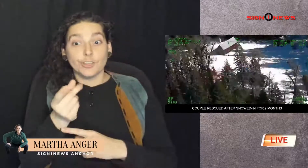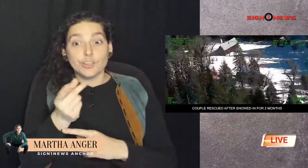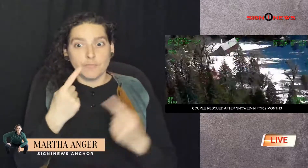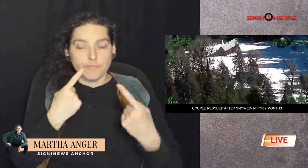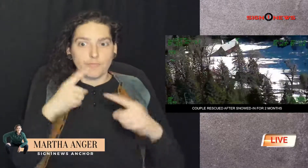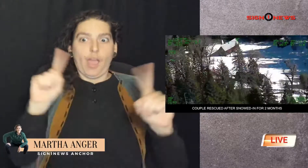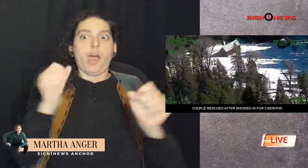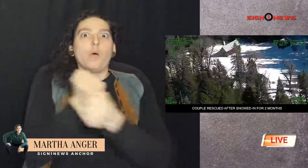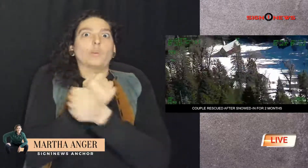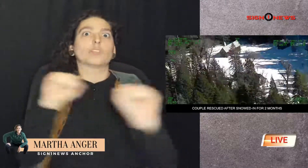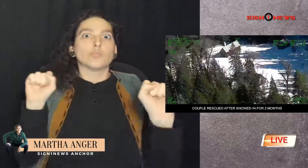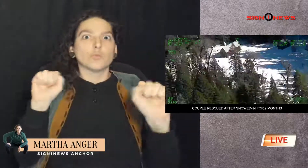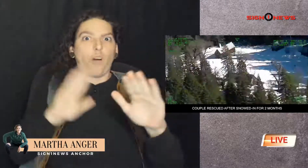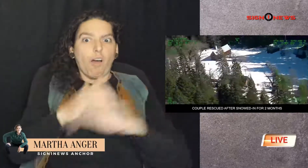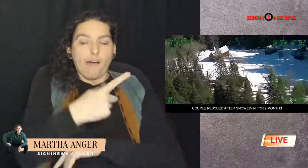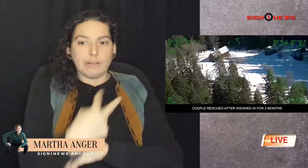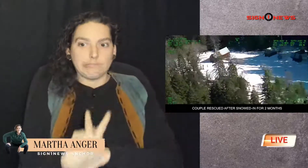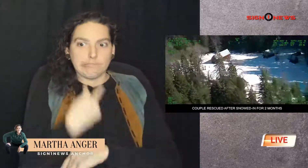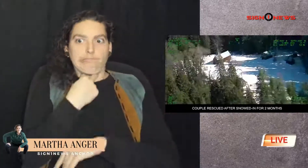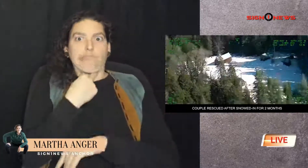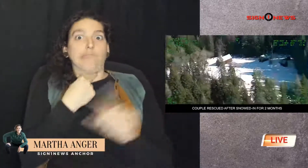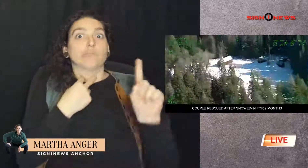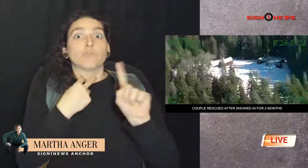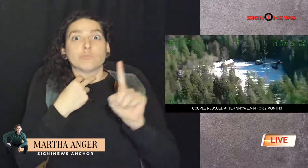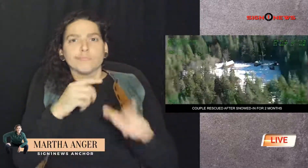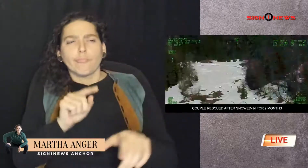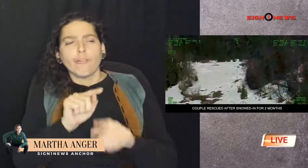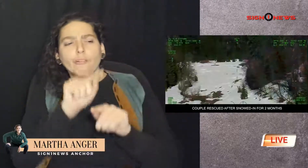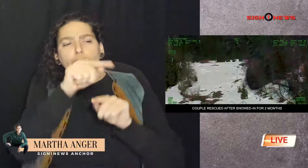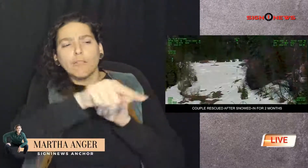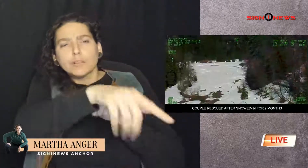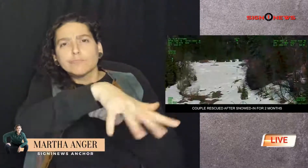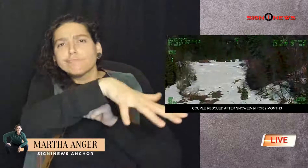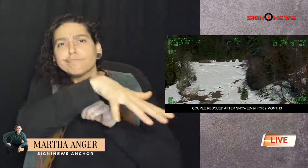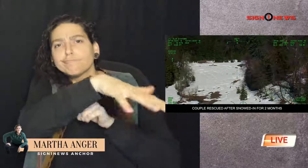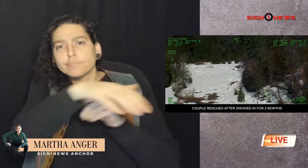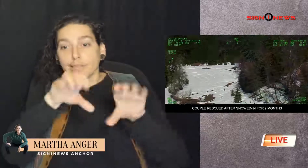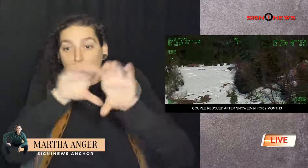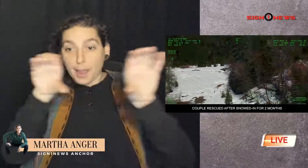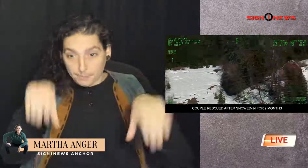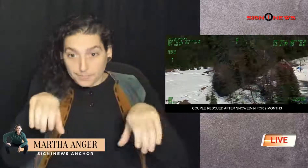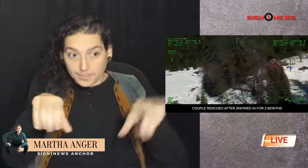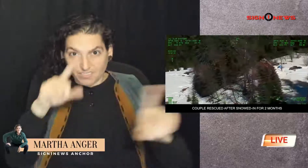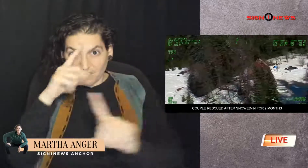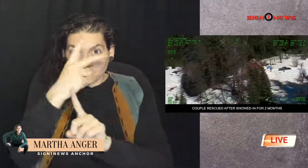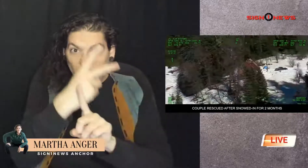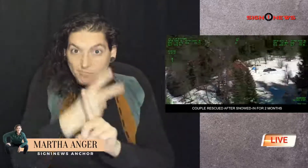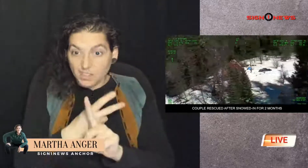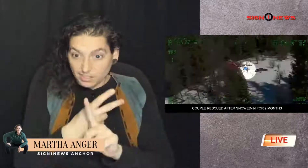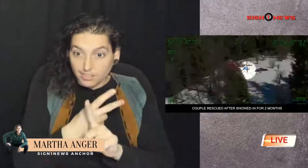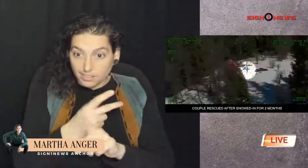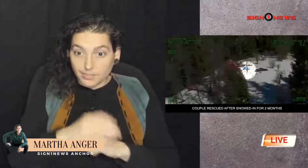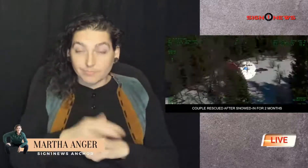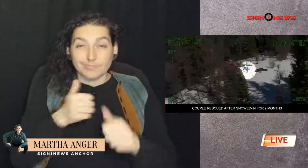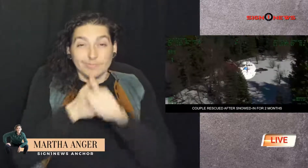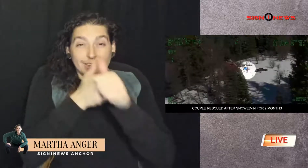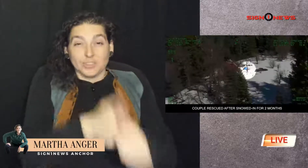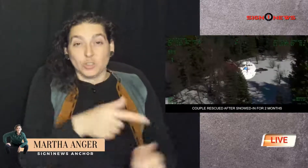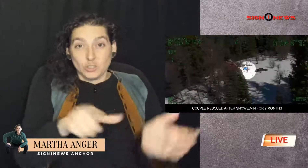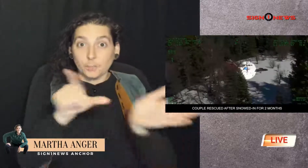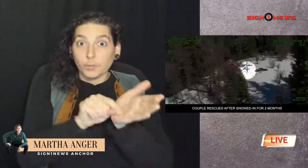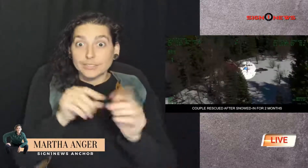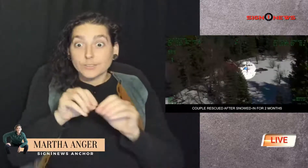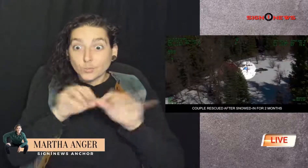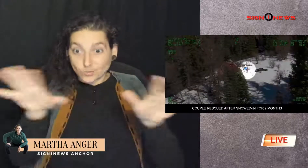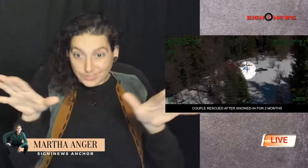A California couple and their dog are finally rescued after being stranded in a remote cabin for 2